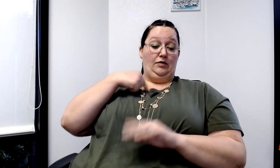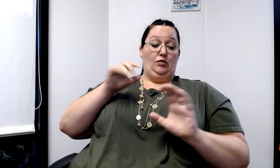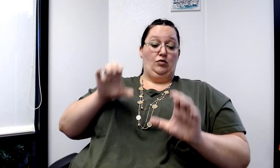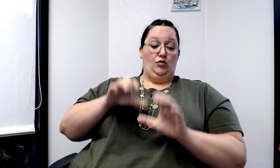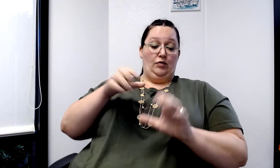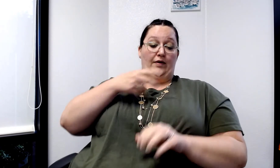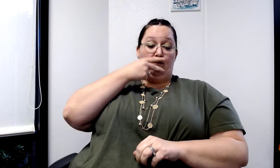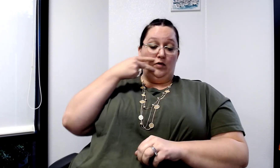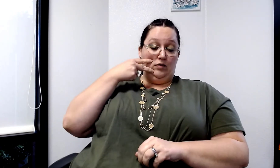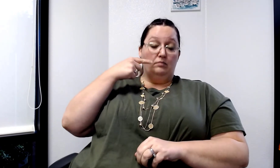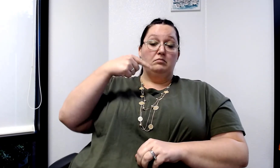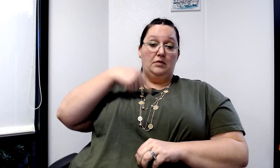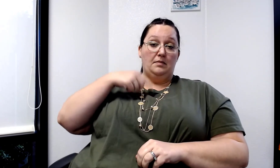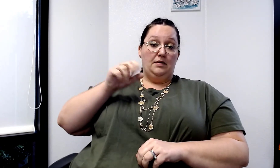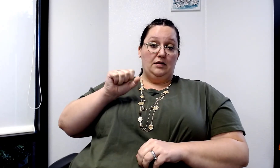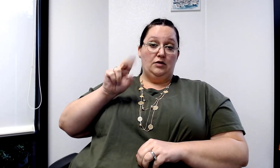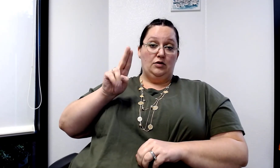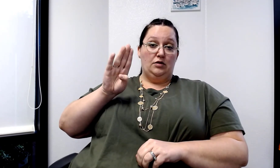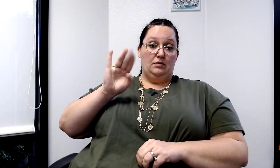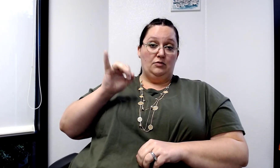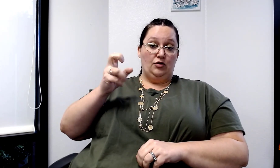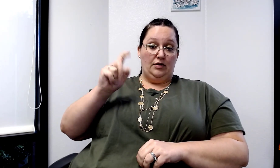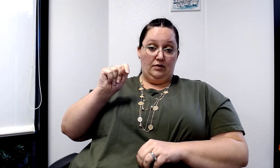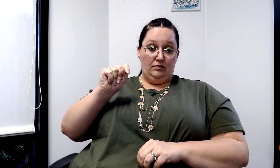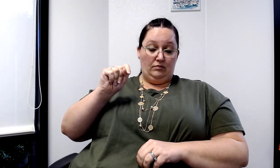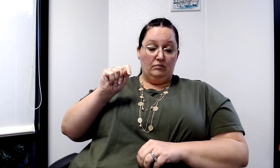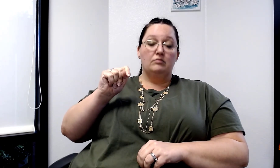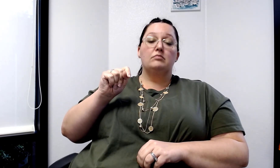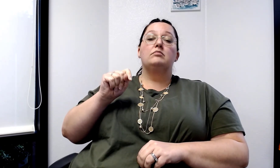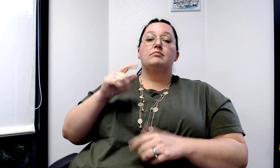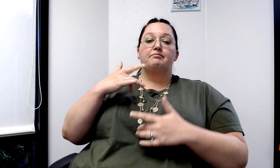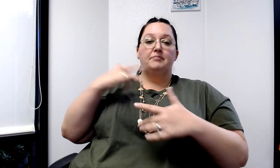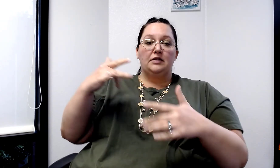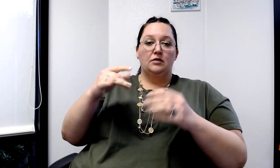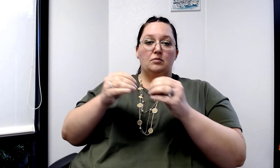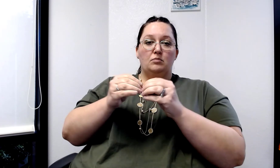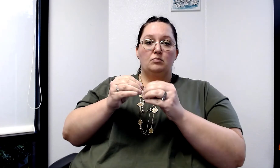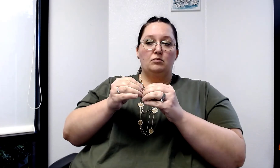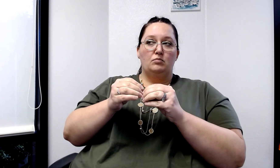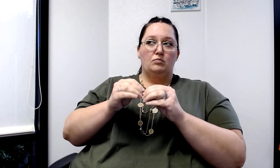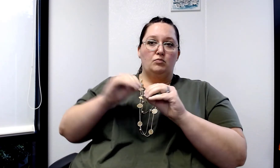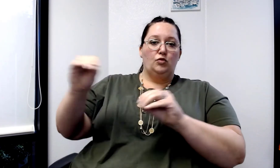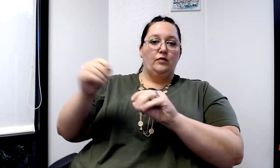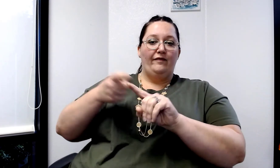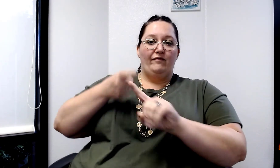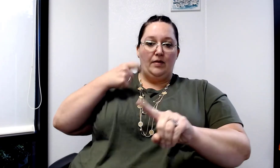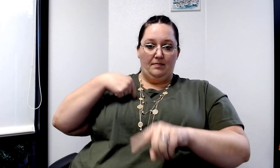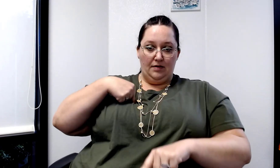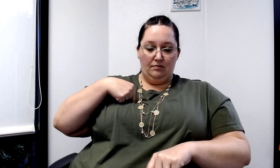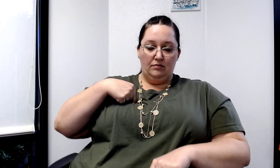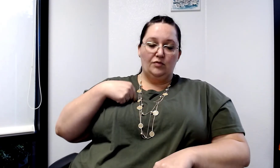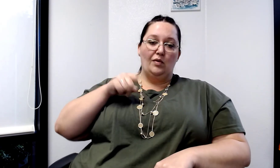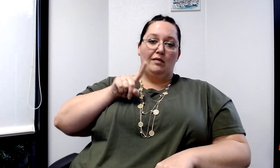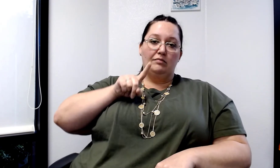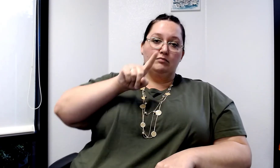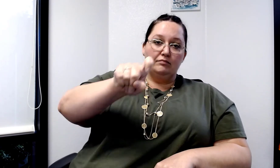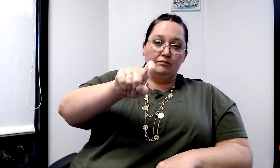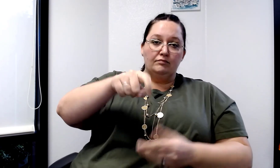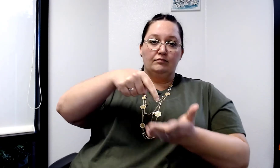If I'm doing the verb, I'm the subject. Right? We've learned signs that tend to move from the subject to the